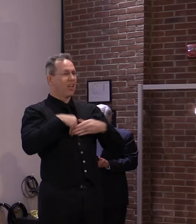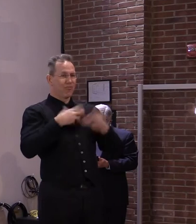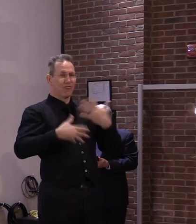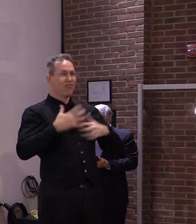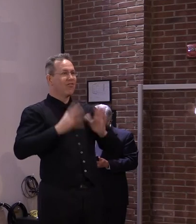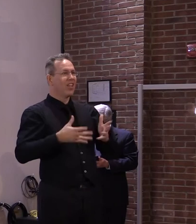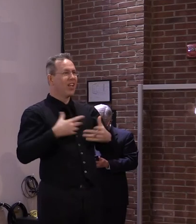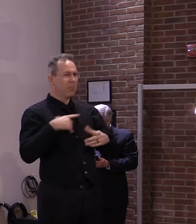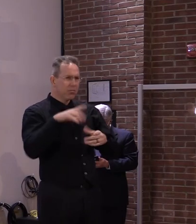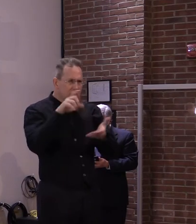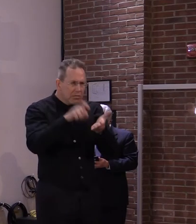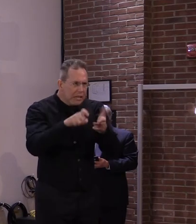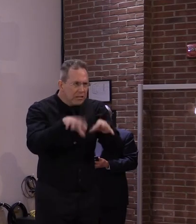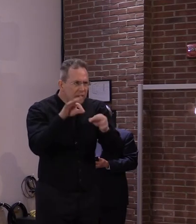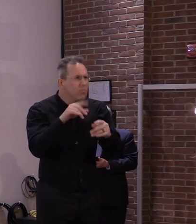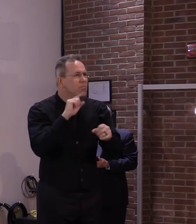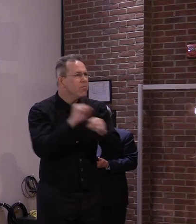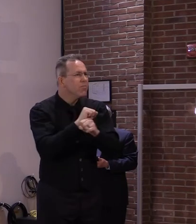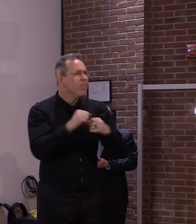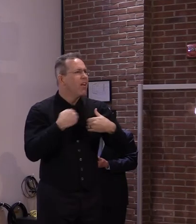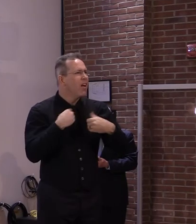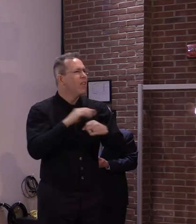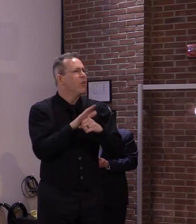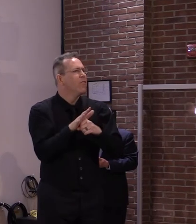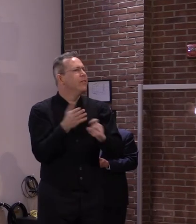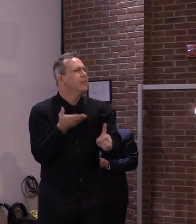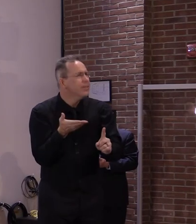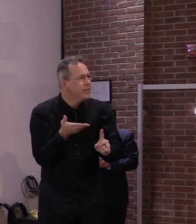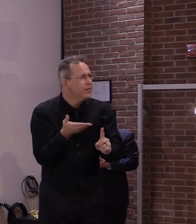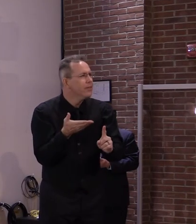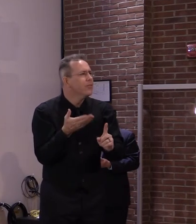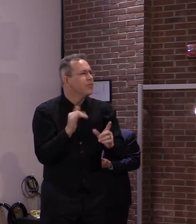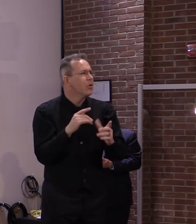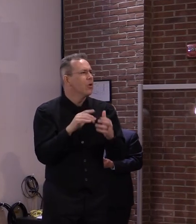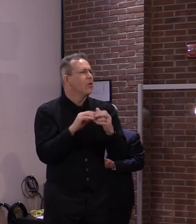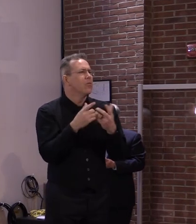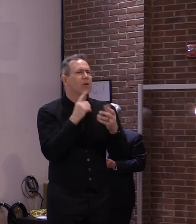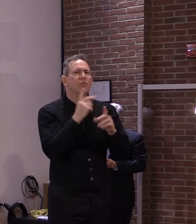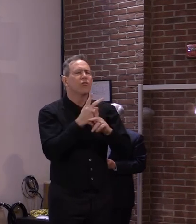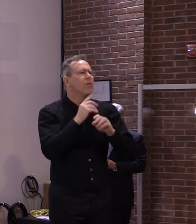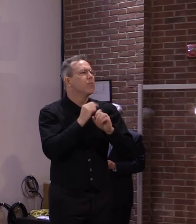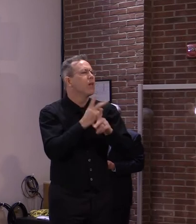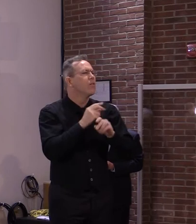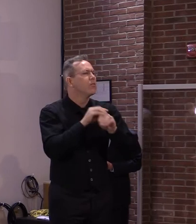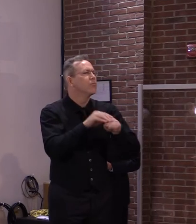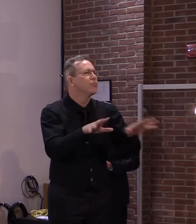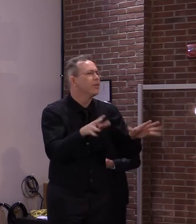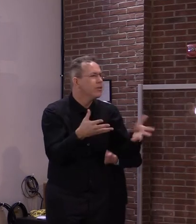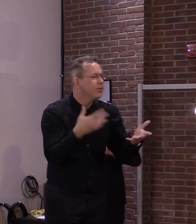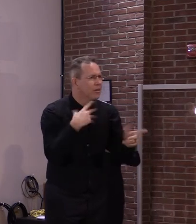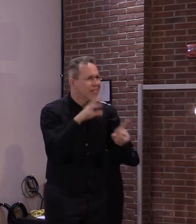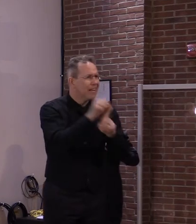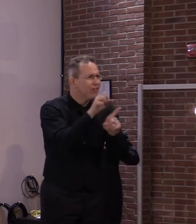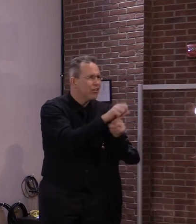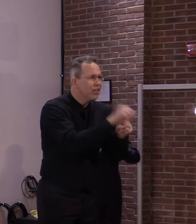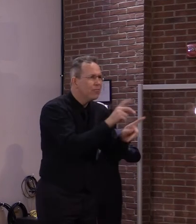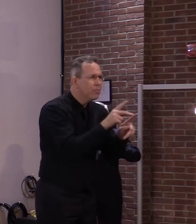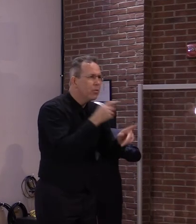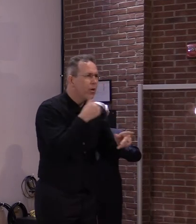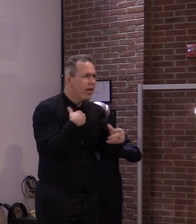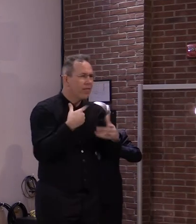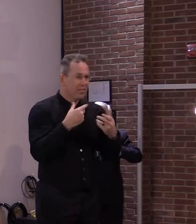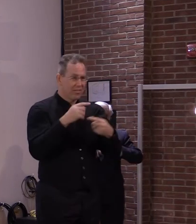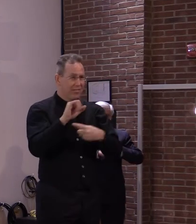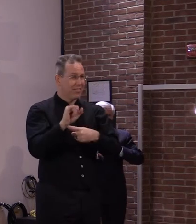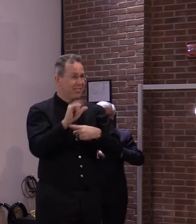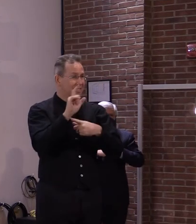population-wide basis so it's a little less relevant if you will to know the quantitative nature of how